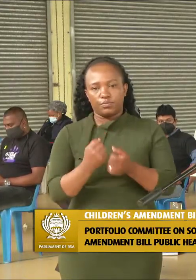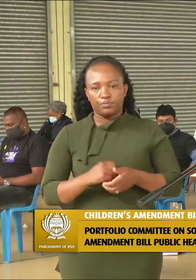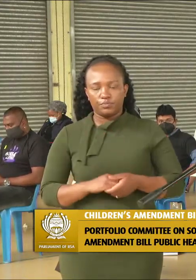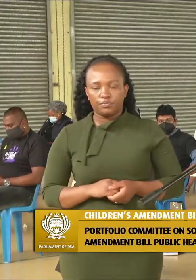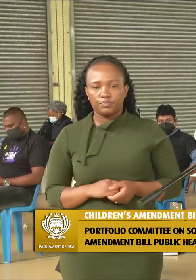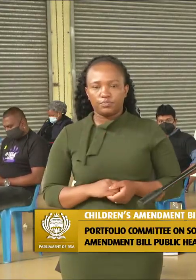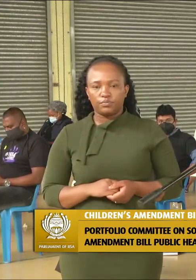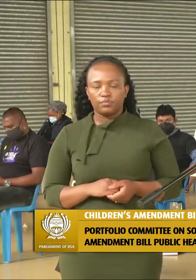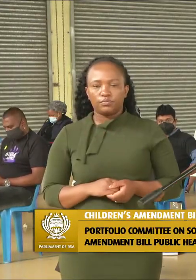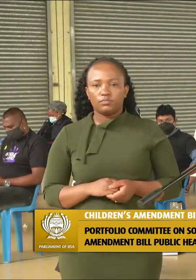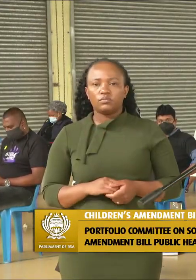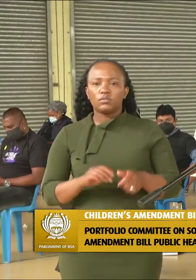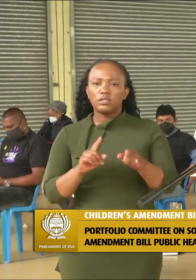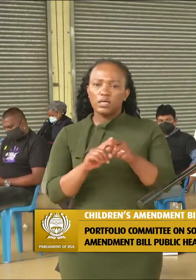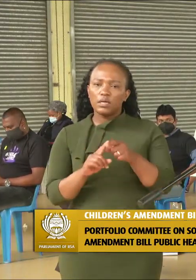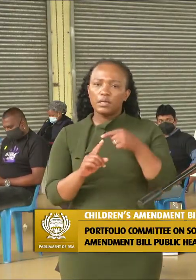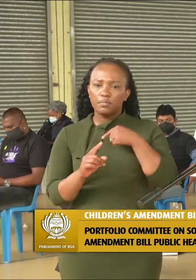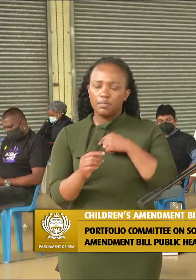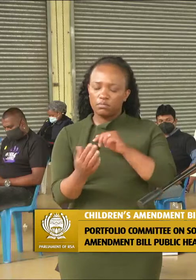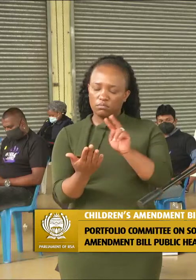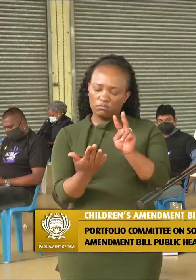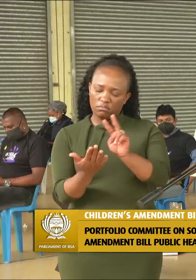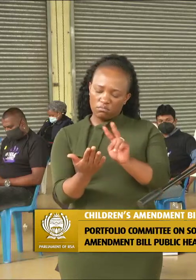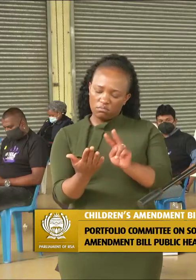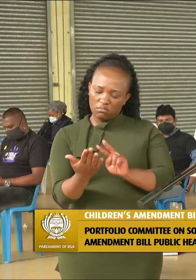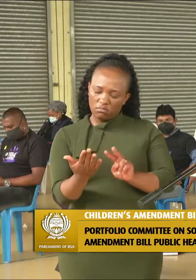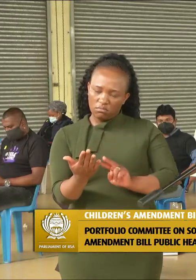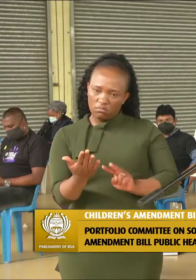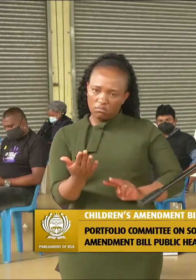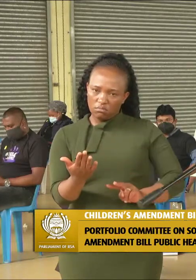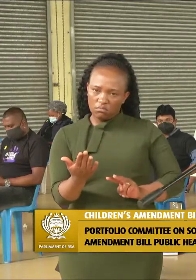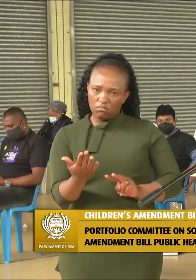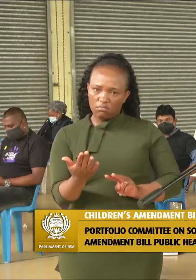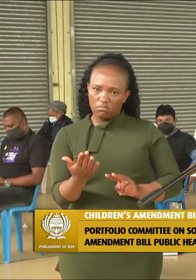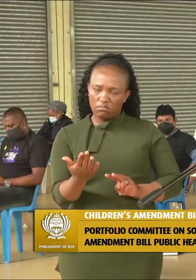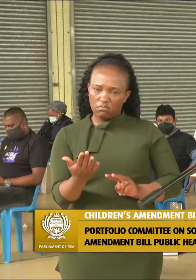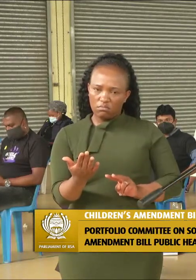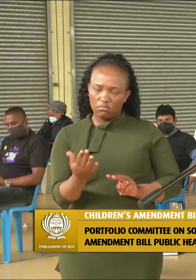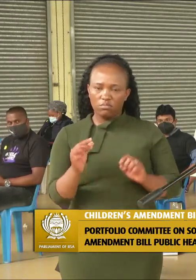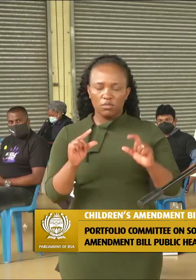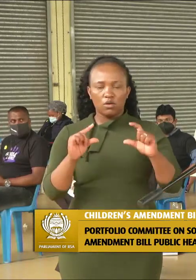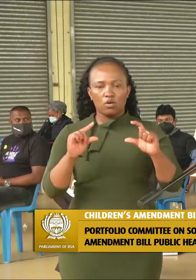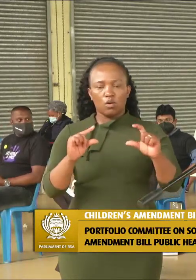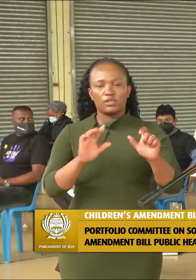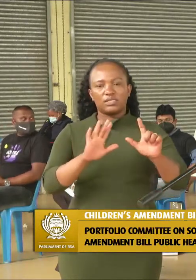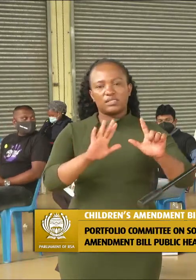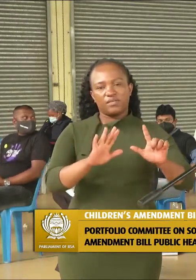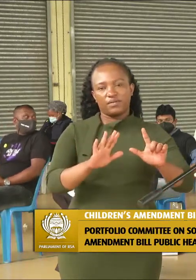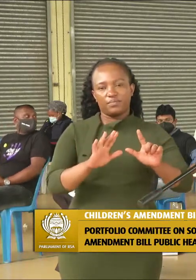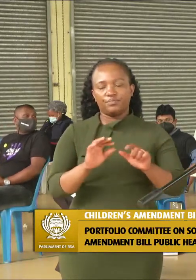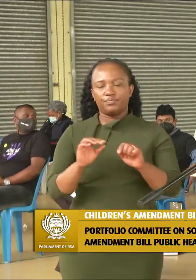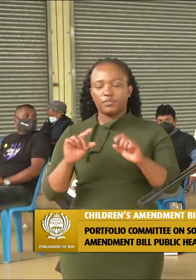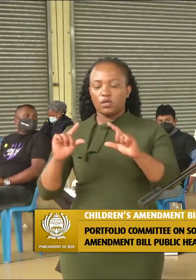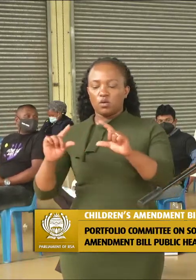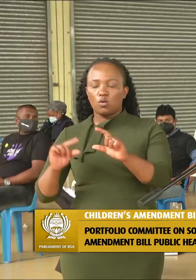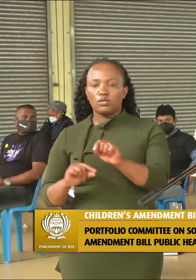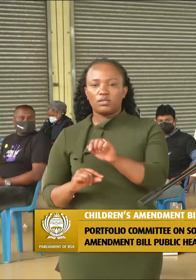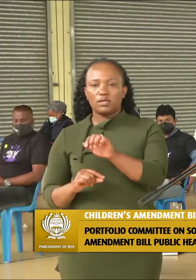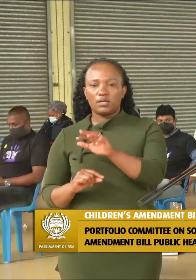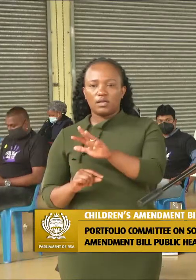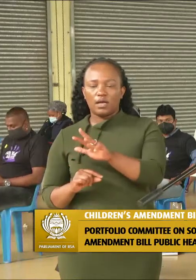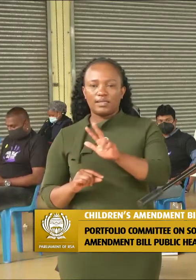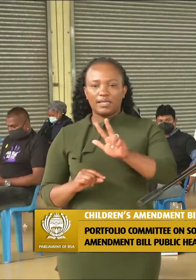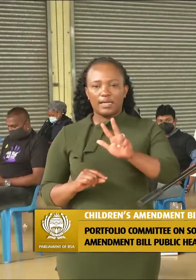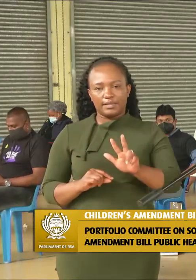Ngithema ngabe ngiwubuka ngatha ihlo lami lithathwe uclause 7 no clause 98. When I looked at